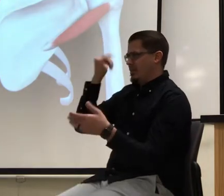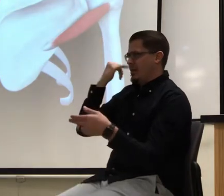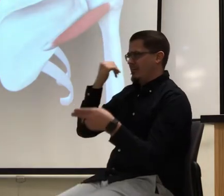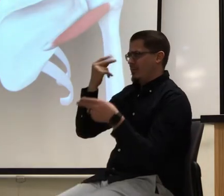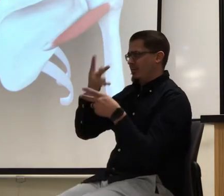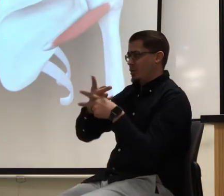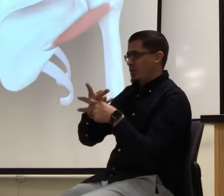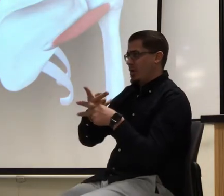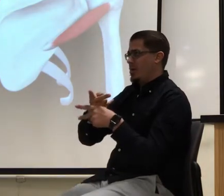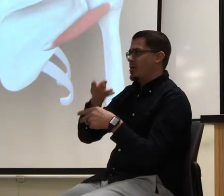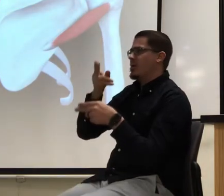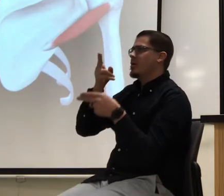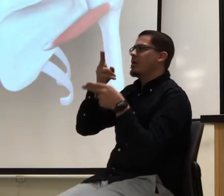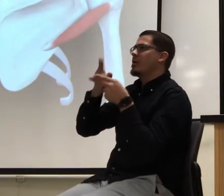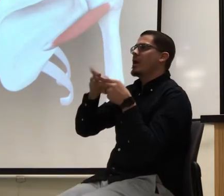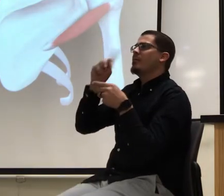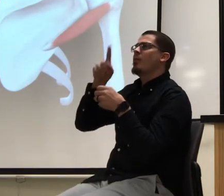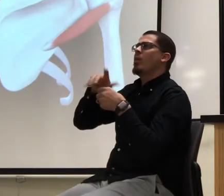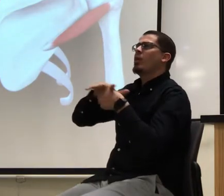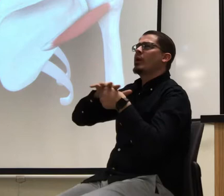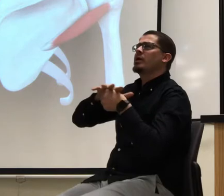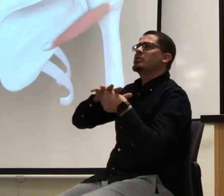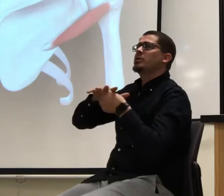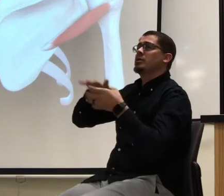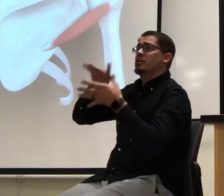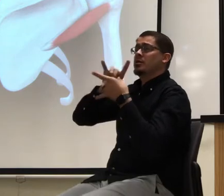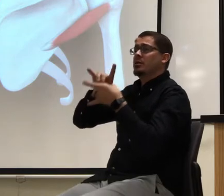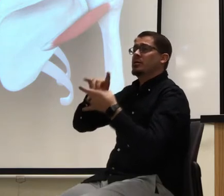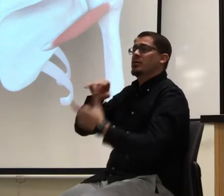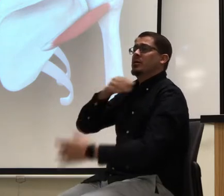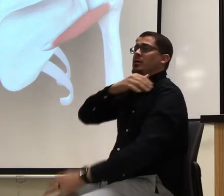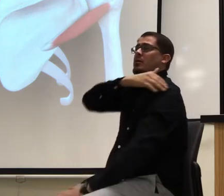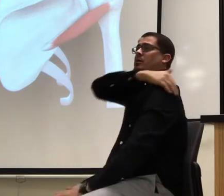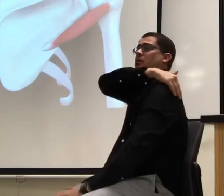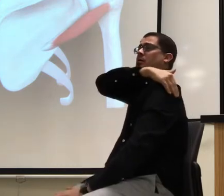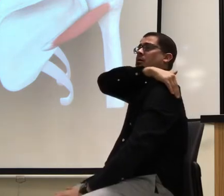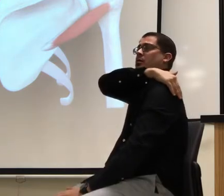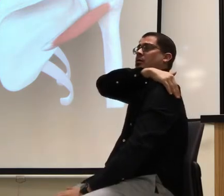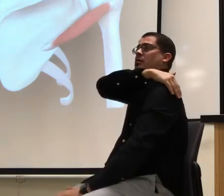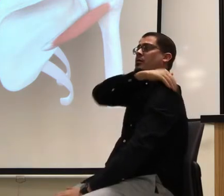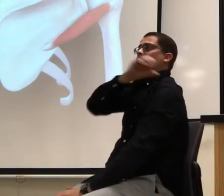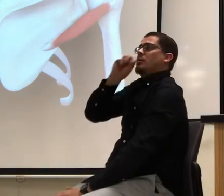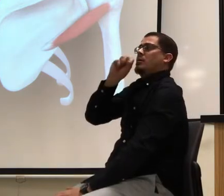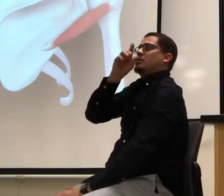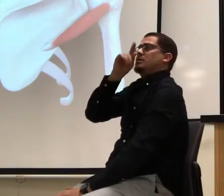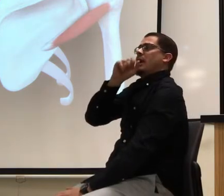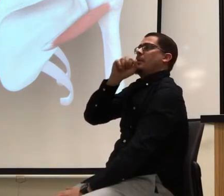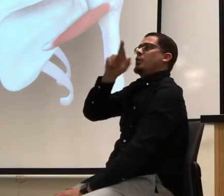they're named for their location relative to the scapular spine, right?